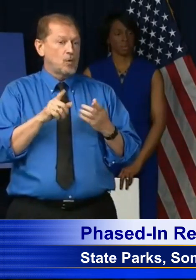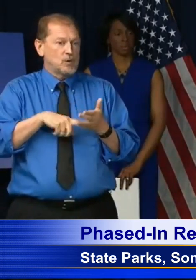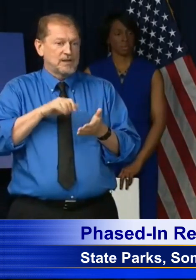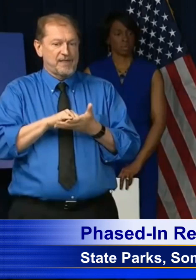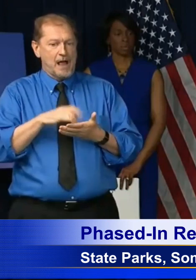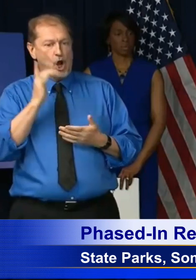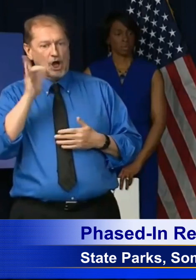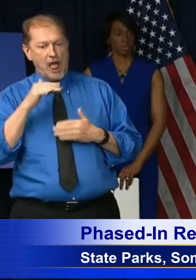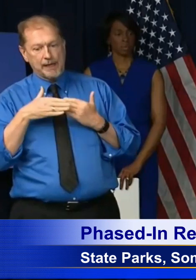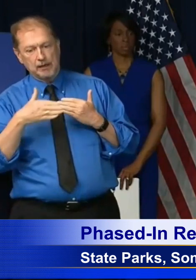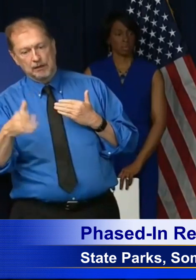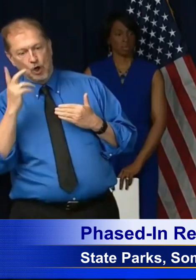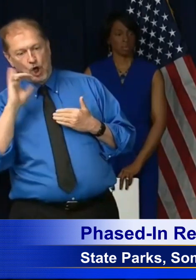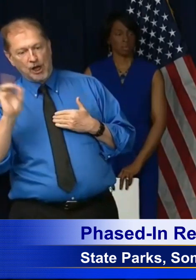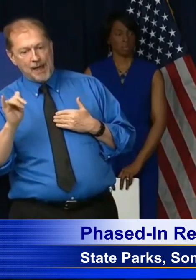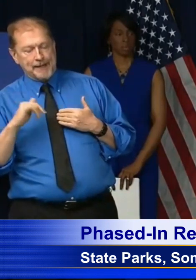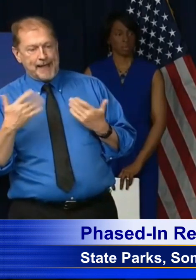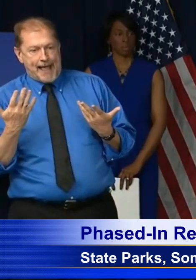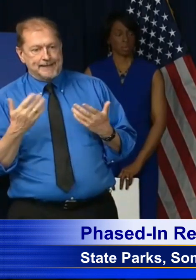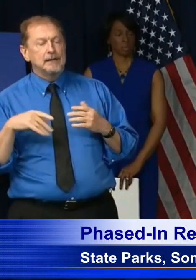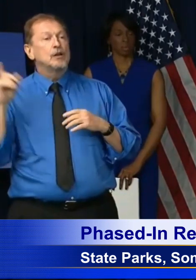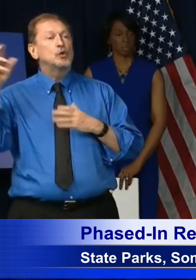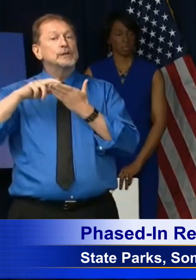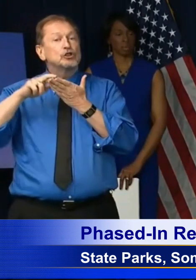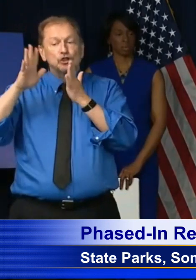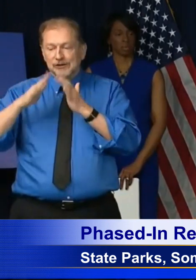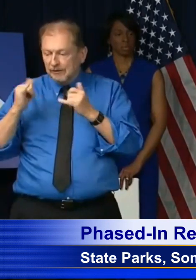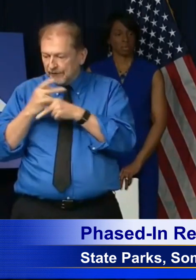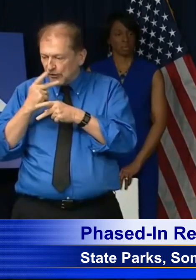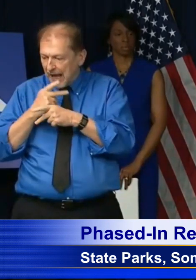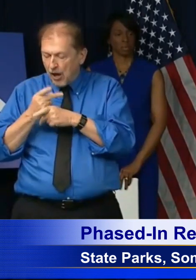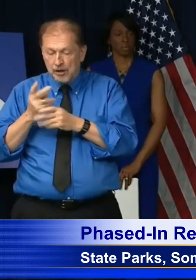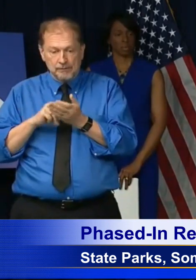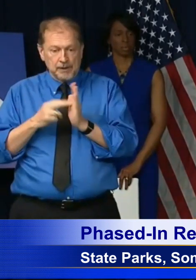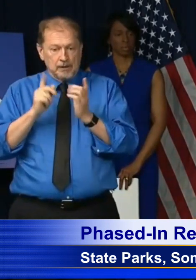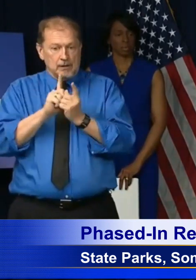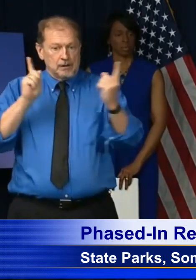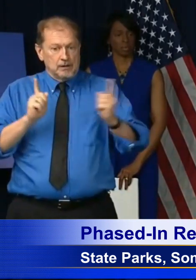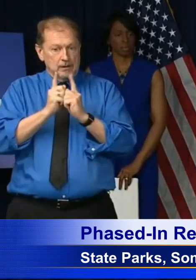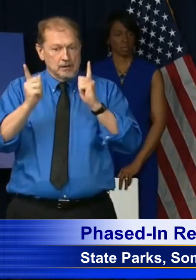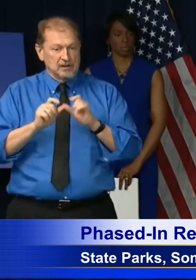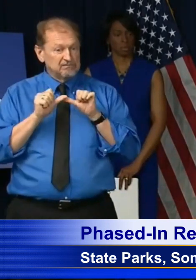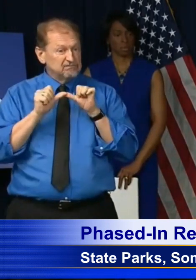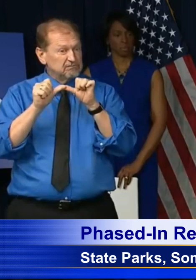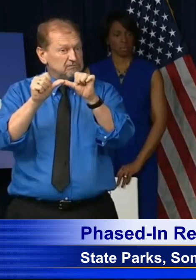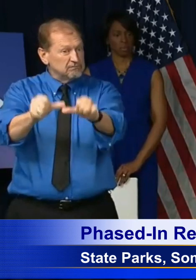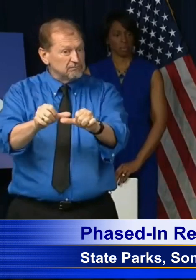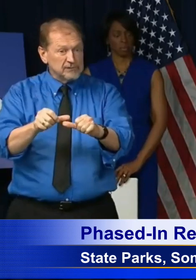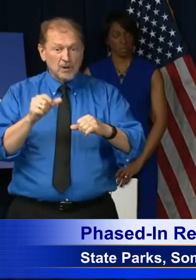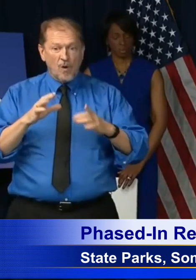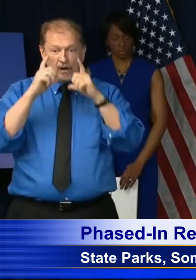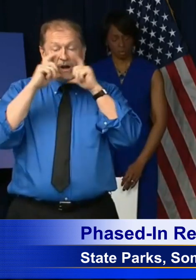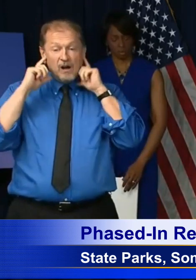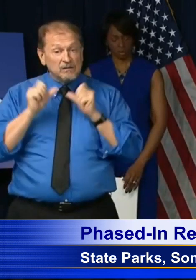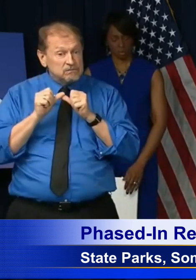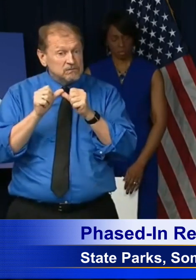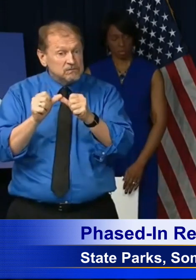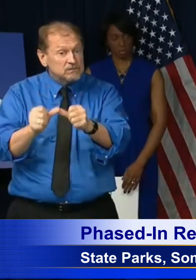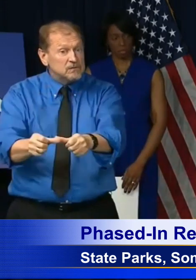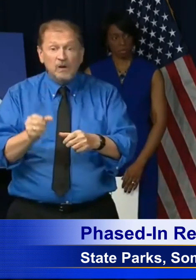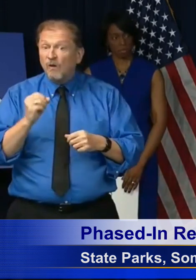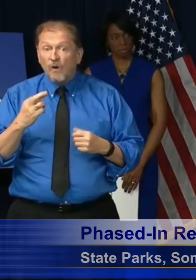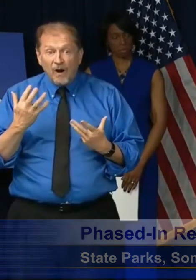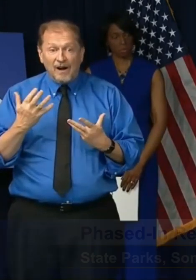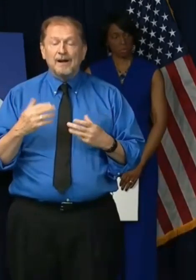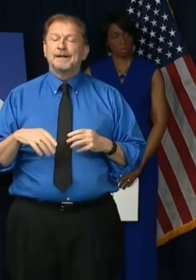So, but believe me, I'm just as committed as everyone else is to getting out of a stay-at-home order and getting things back